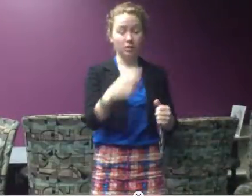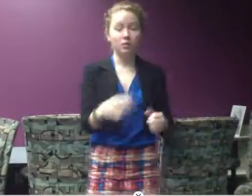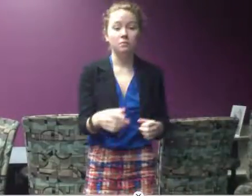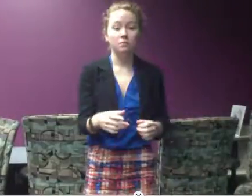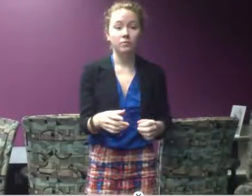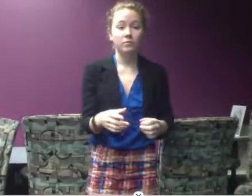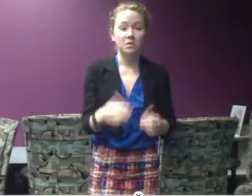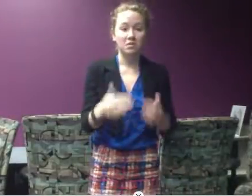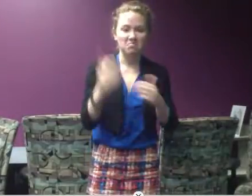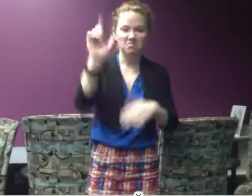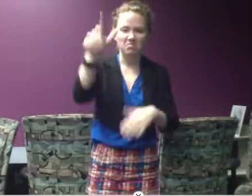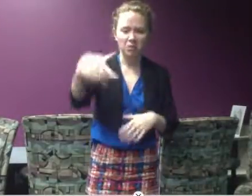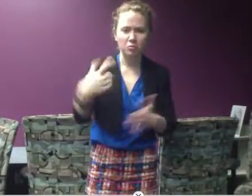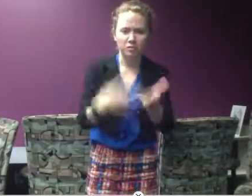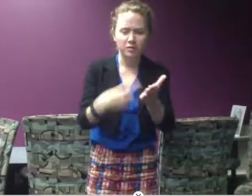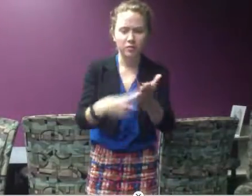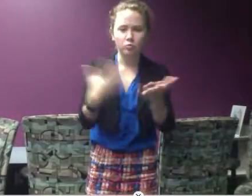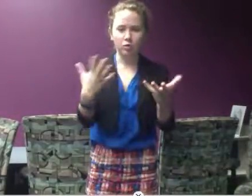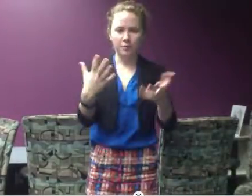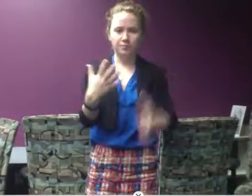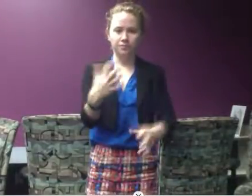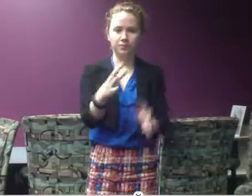9. I'm sorry, 8.